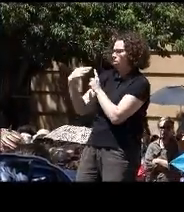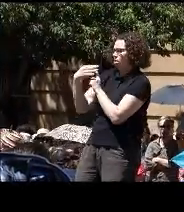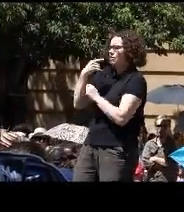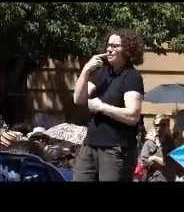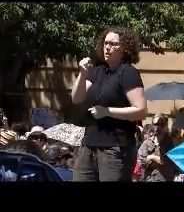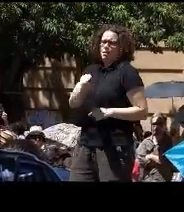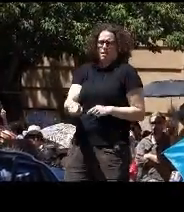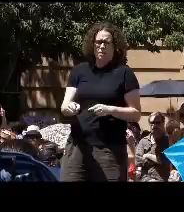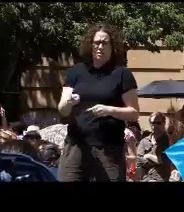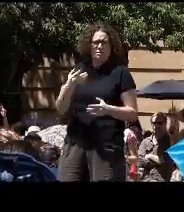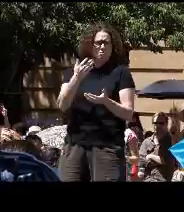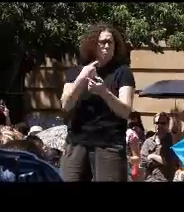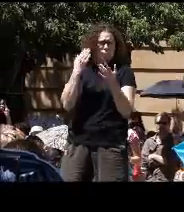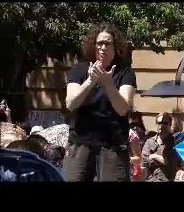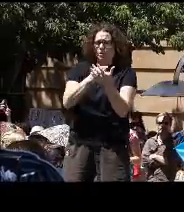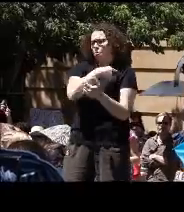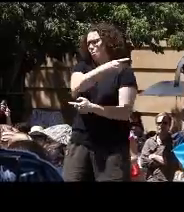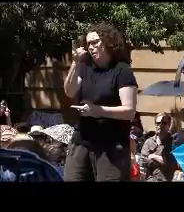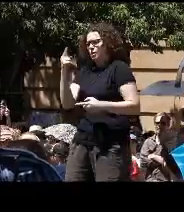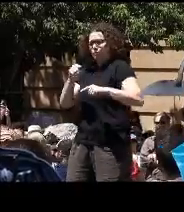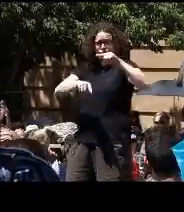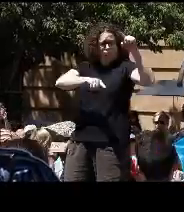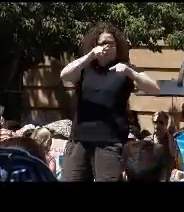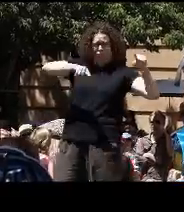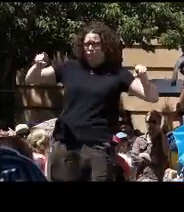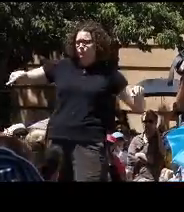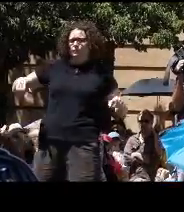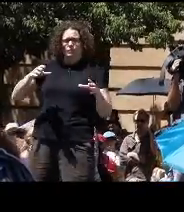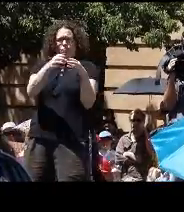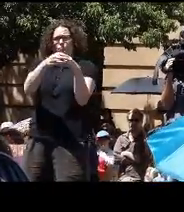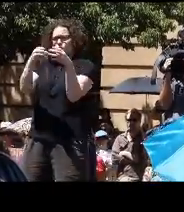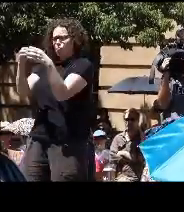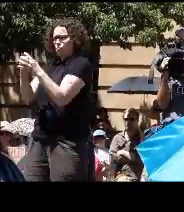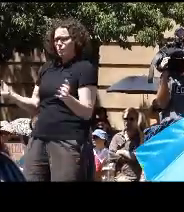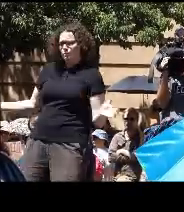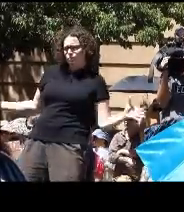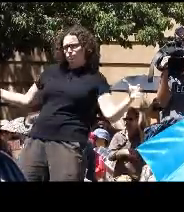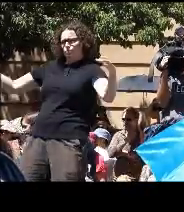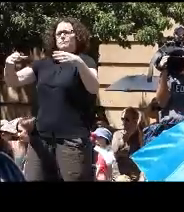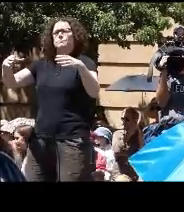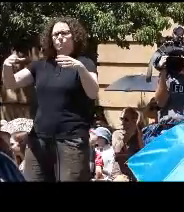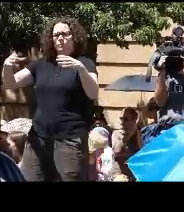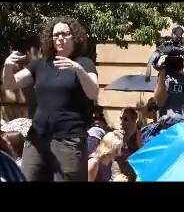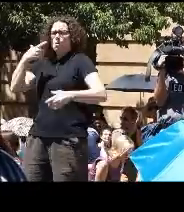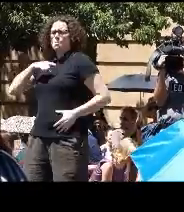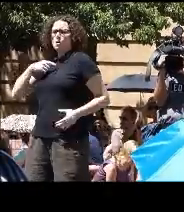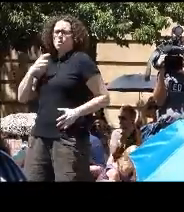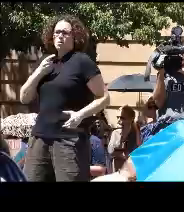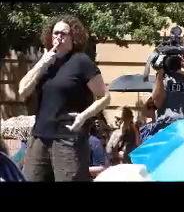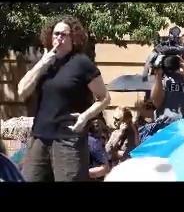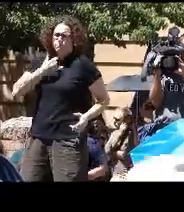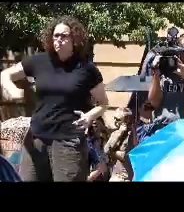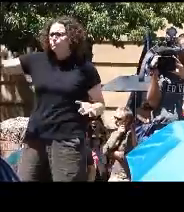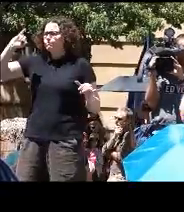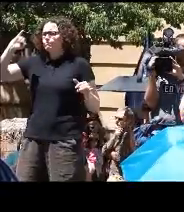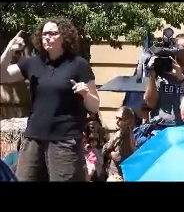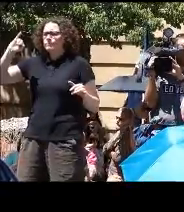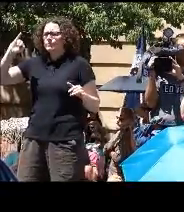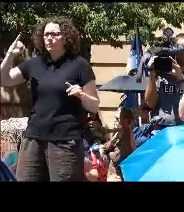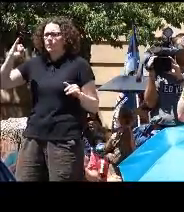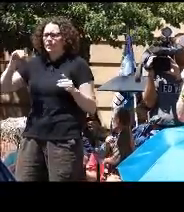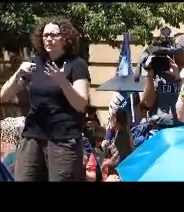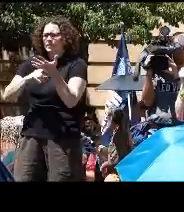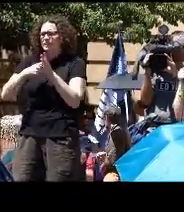have members and supporters of many and varied parties here, brought together by their absolute distaste for the